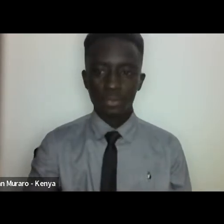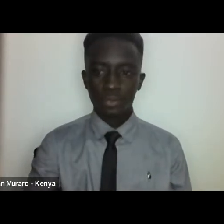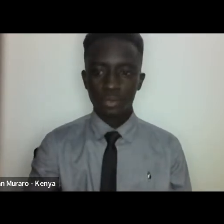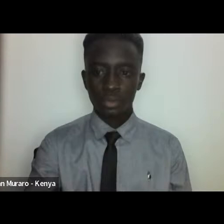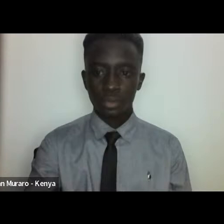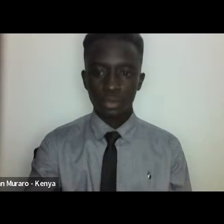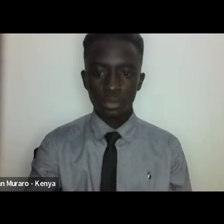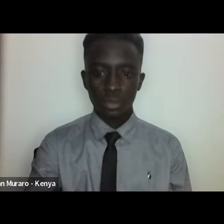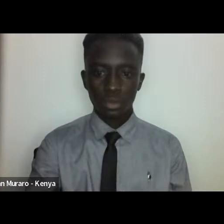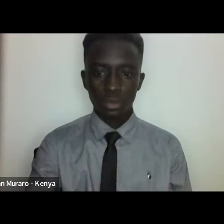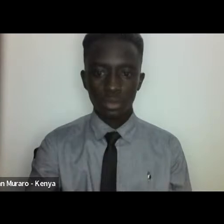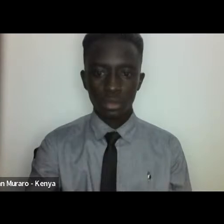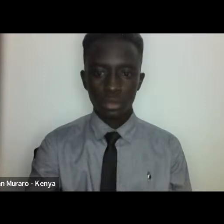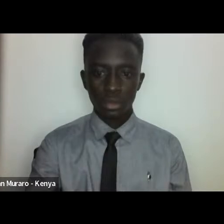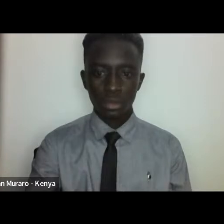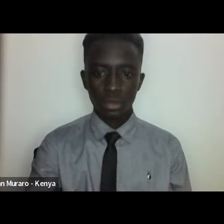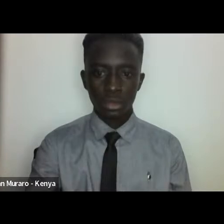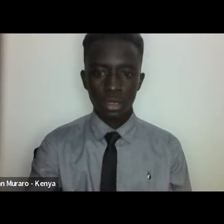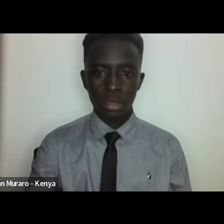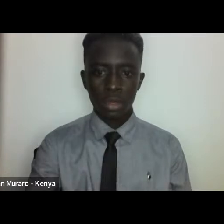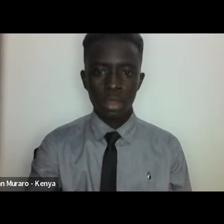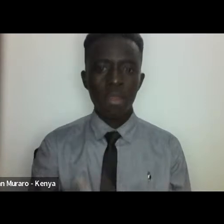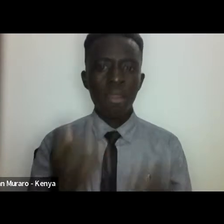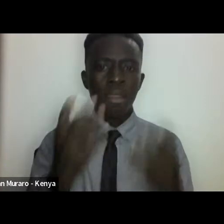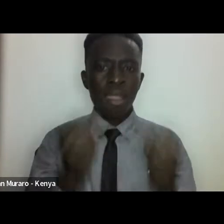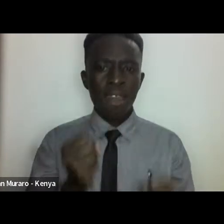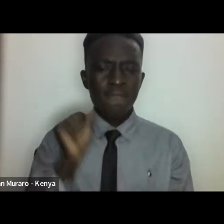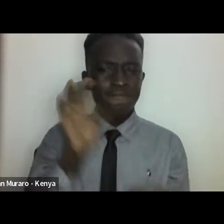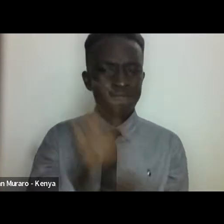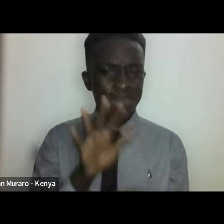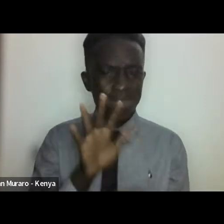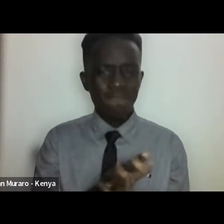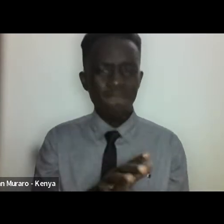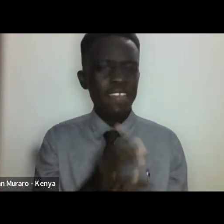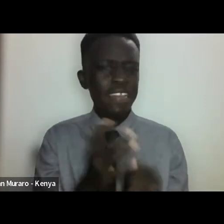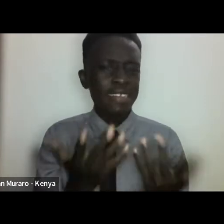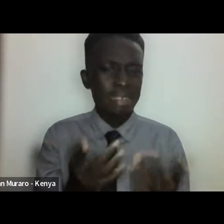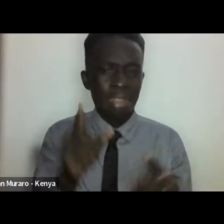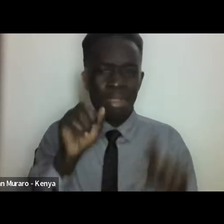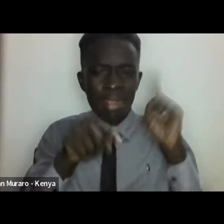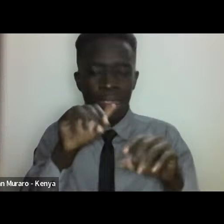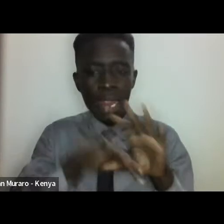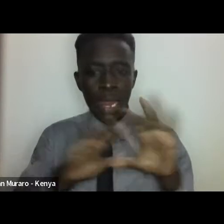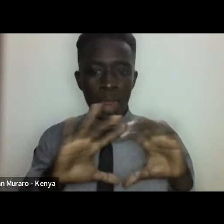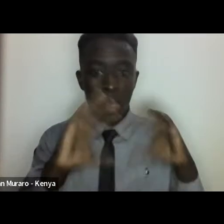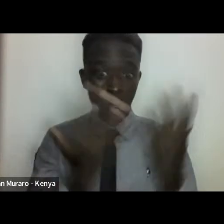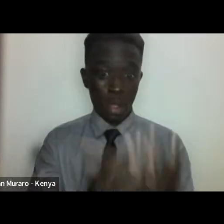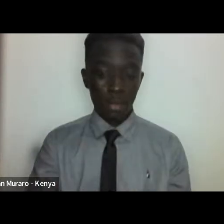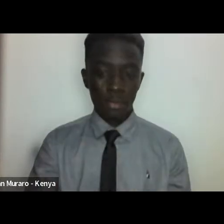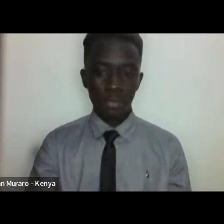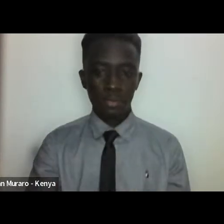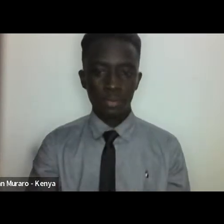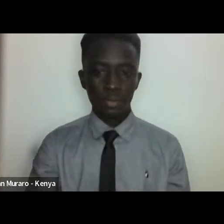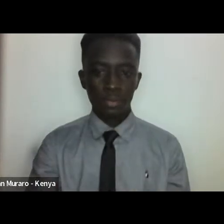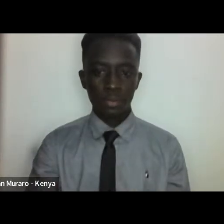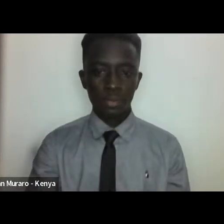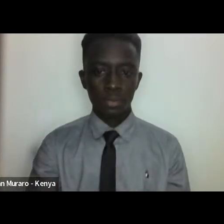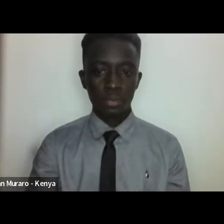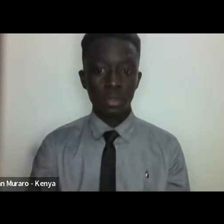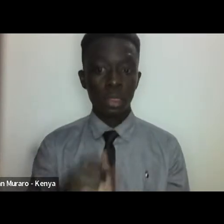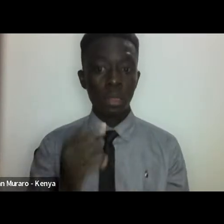injustices in the world. And I think, in my opinion, and what I write in my